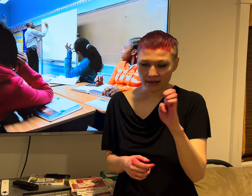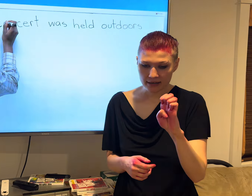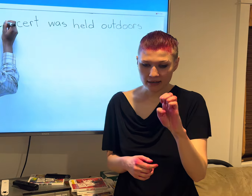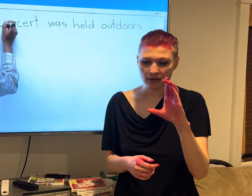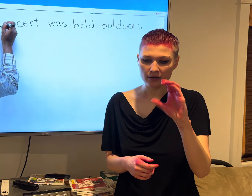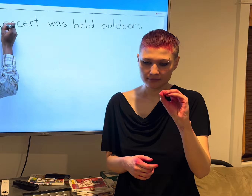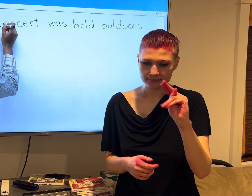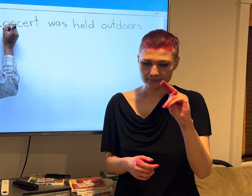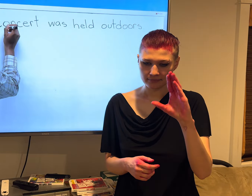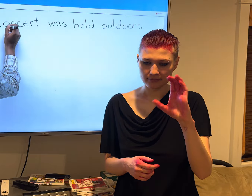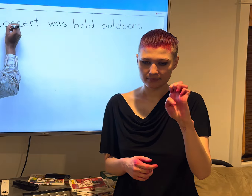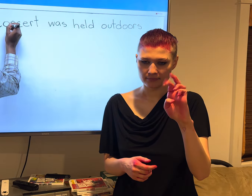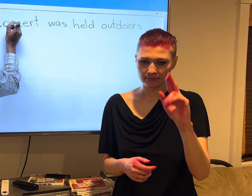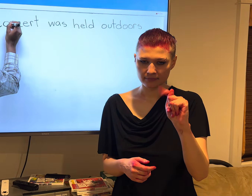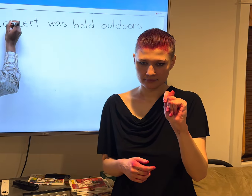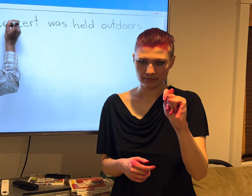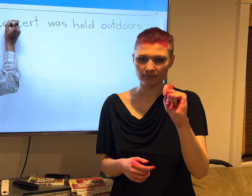I want to grow this sentence first